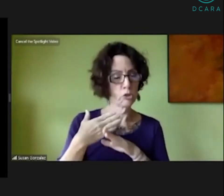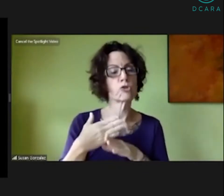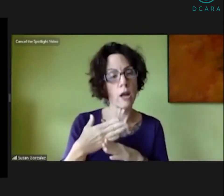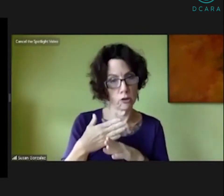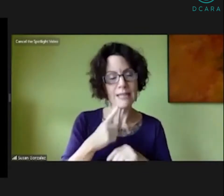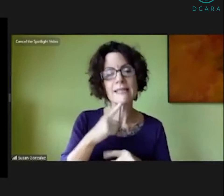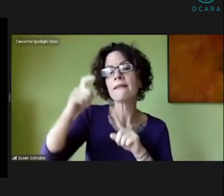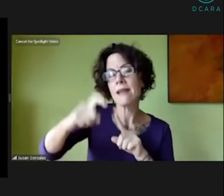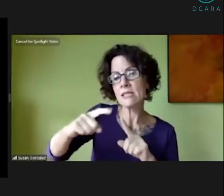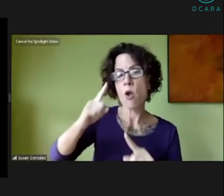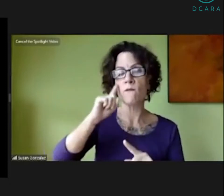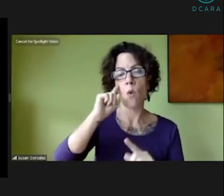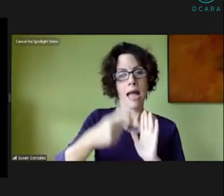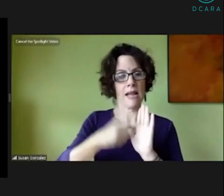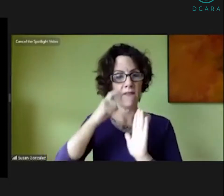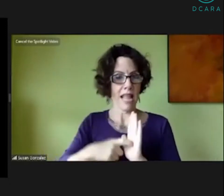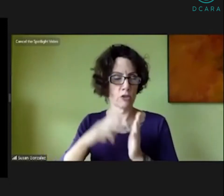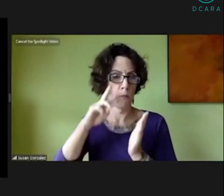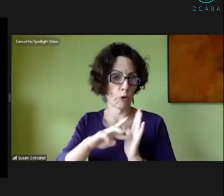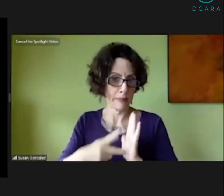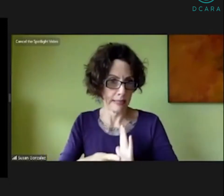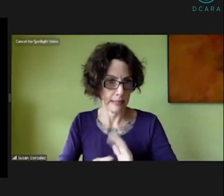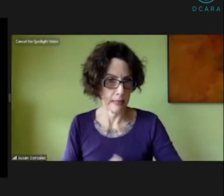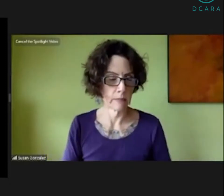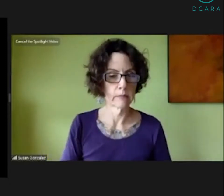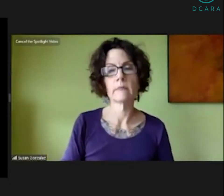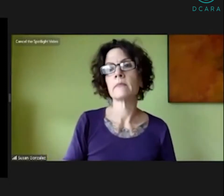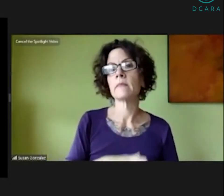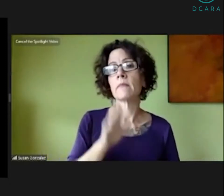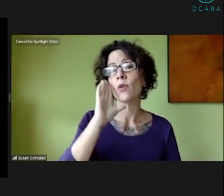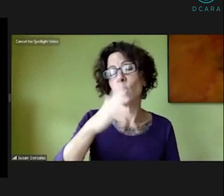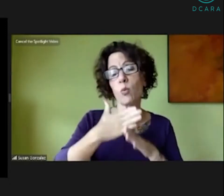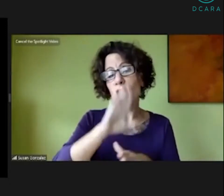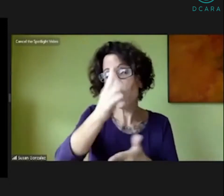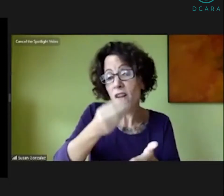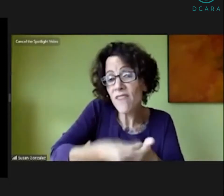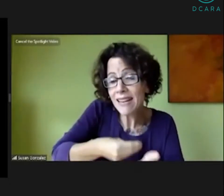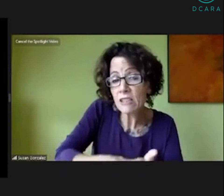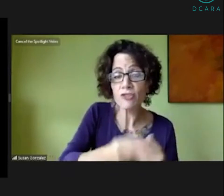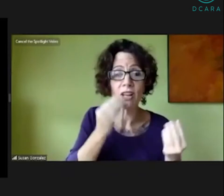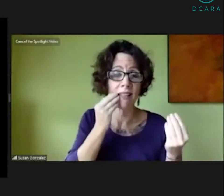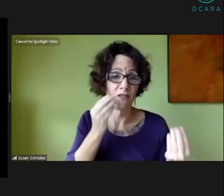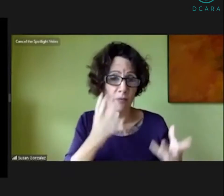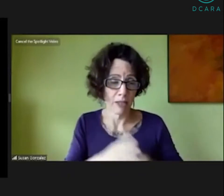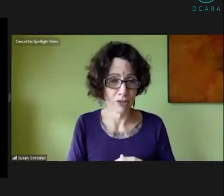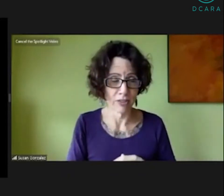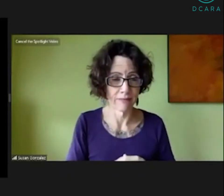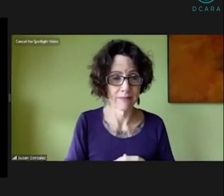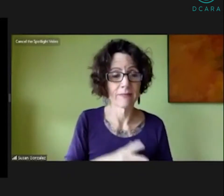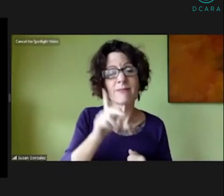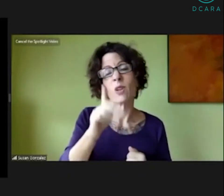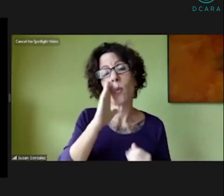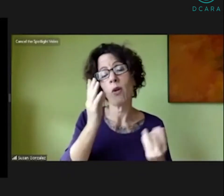information related to your life. Your social security number will be shared as necessary for